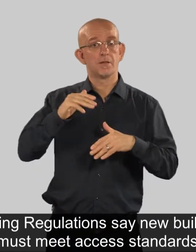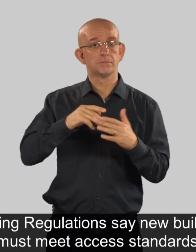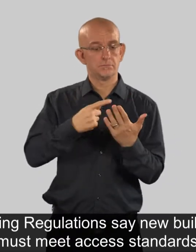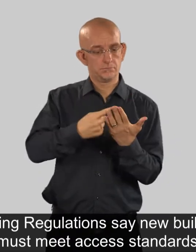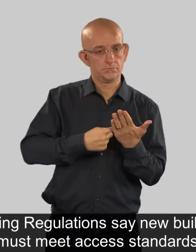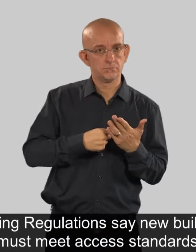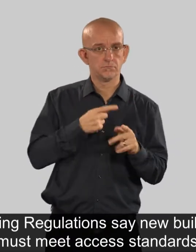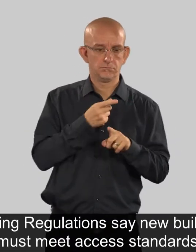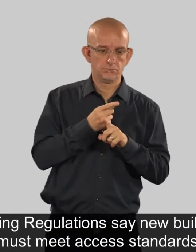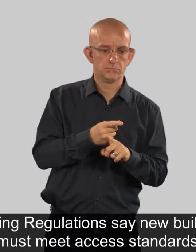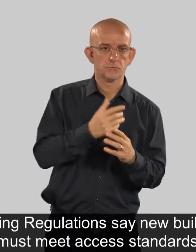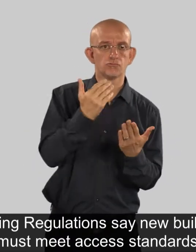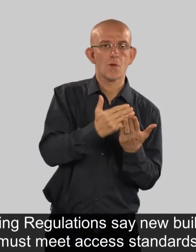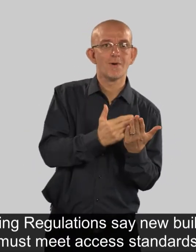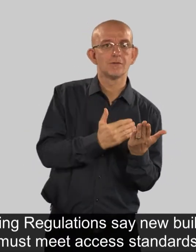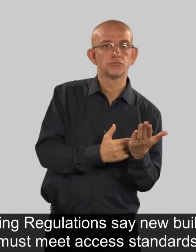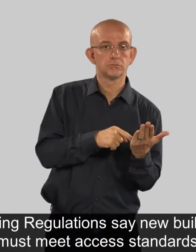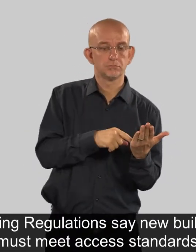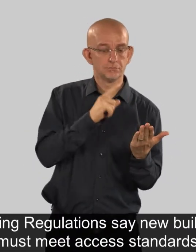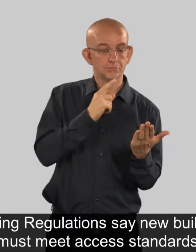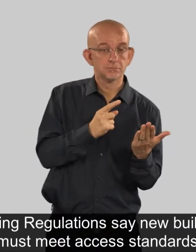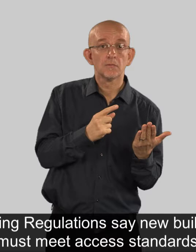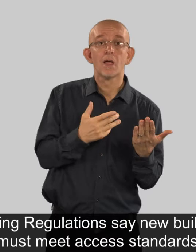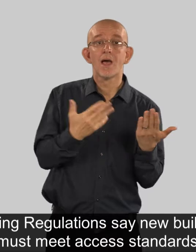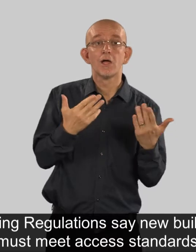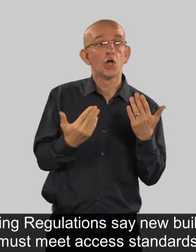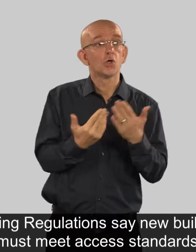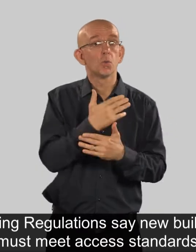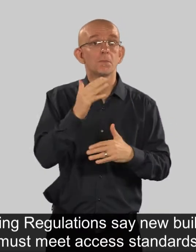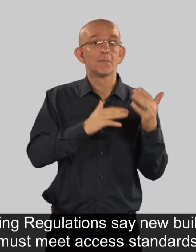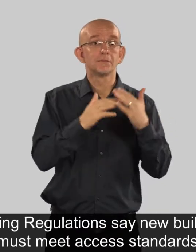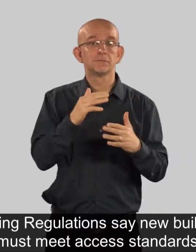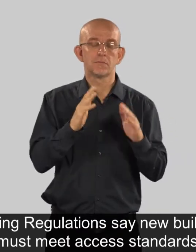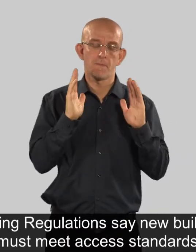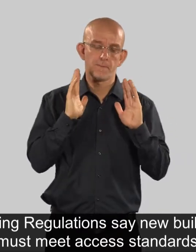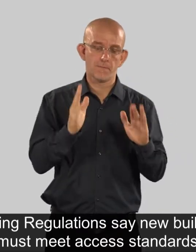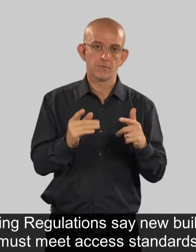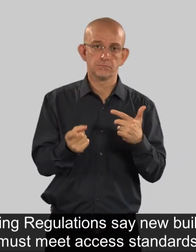Building regulations say new buildings must meet access standards.